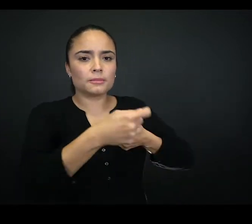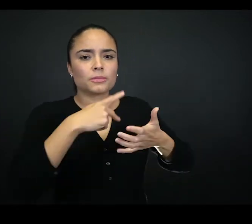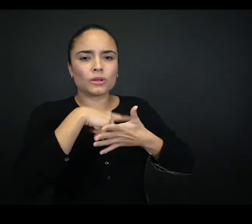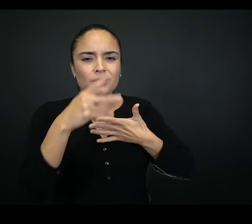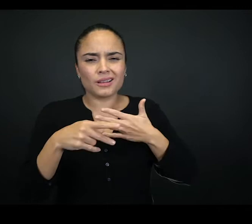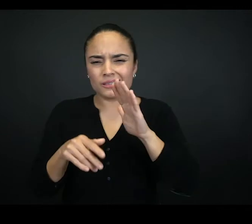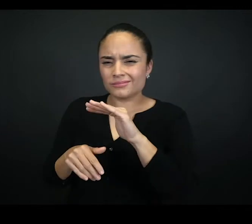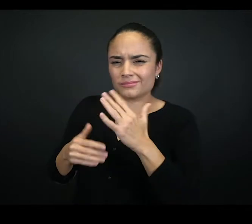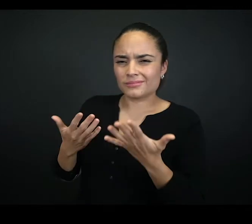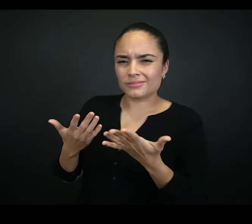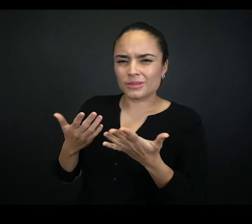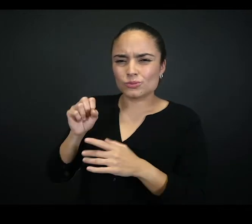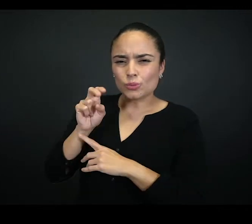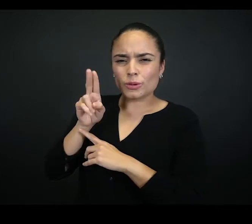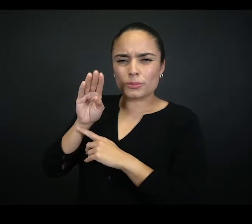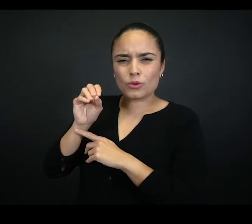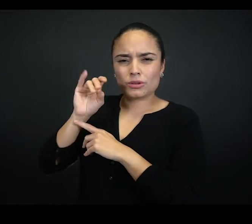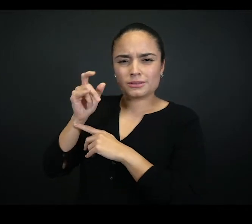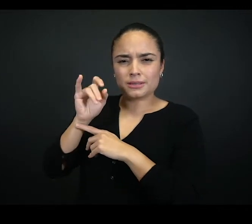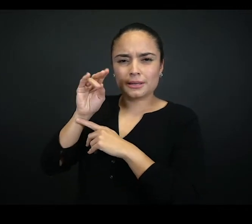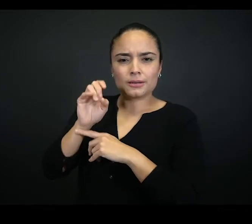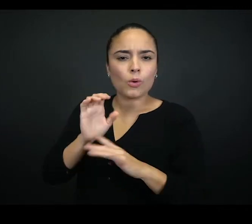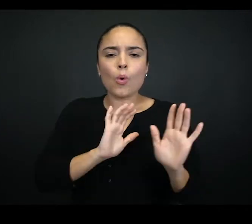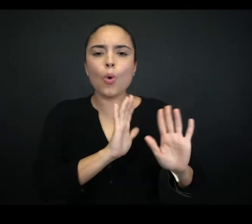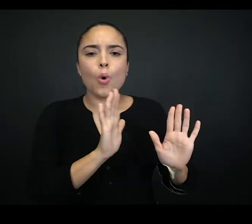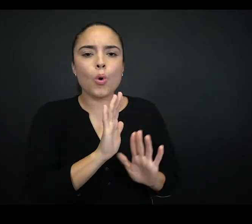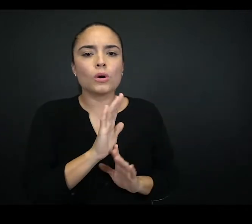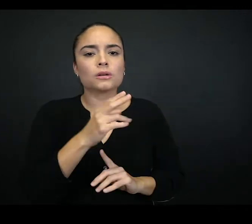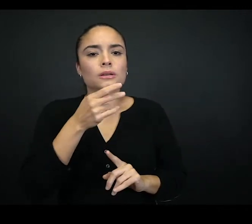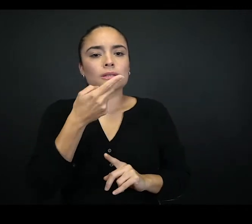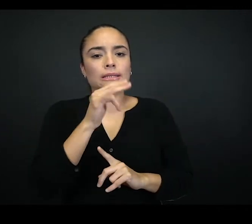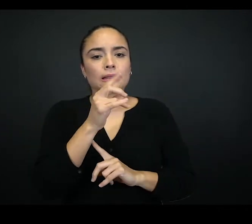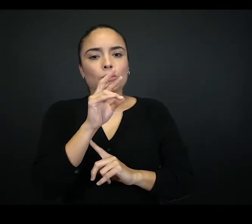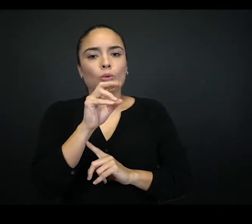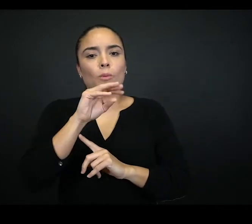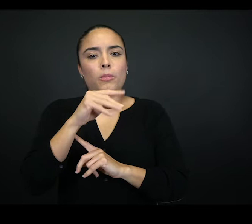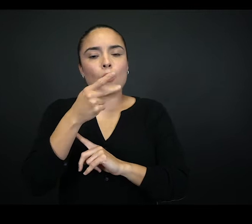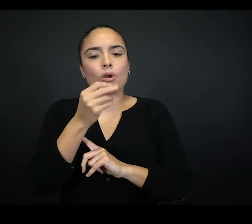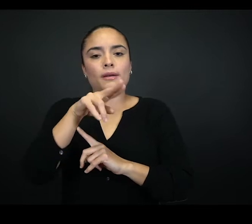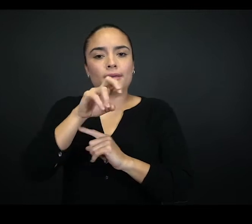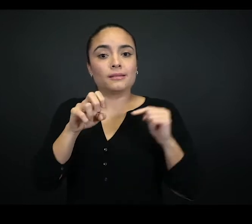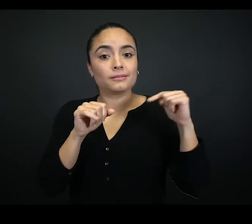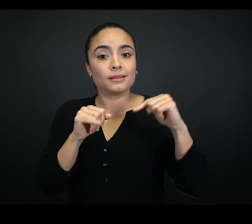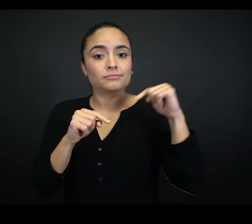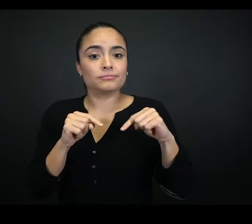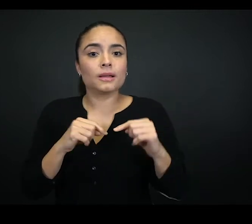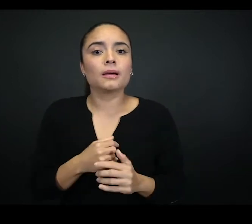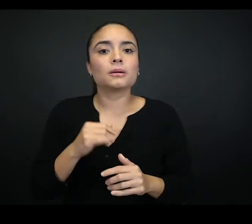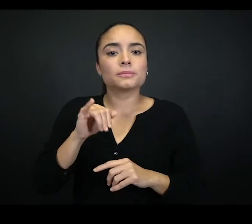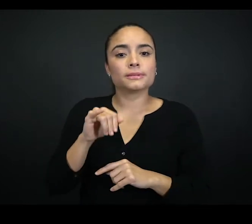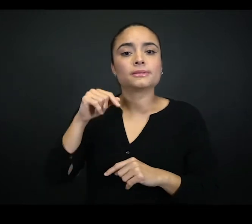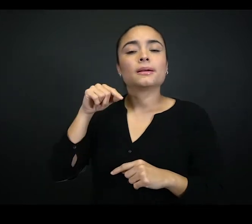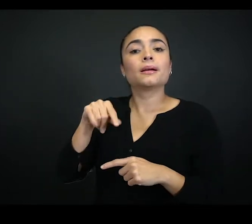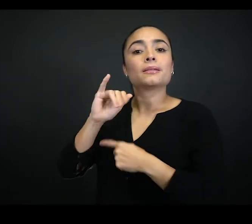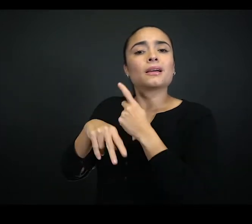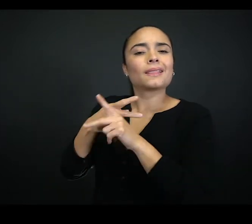Is it like a Suboxone or? No, it's hydromorphone. Hydromorphone. So it's actually prescribing opioids for people.